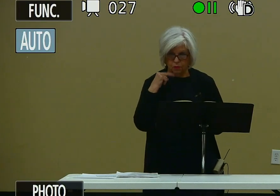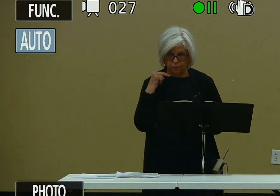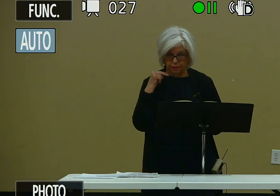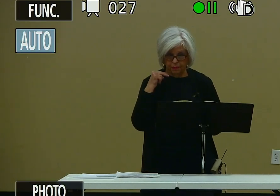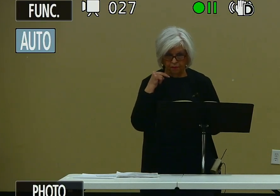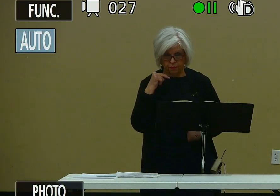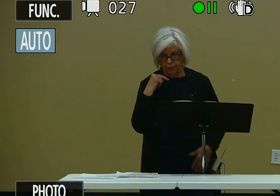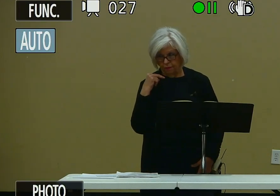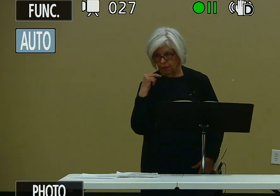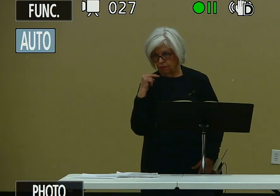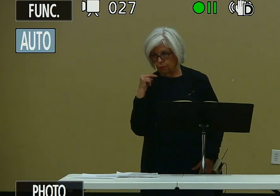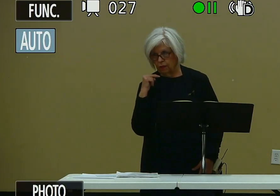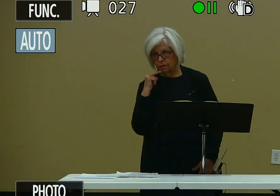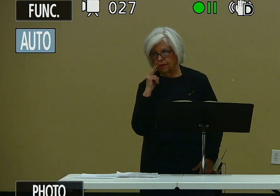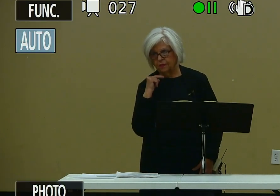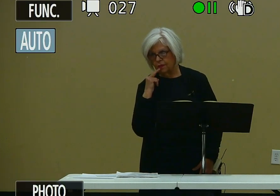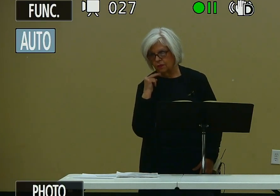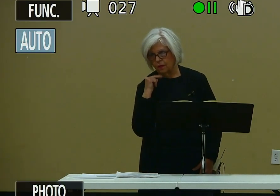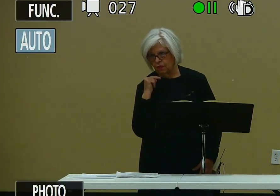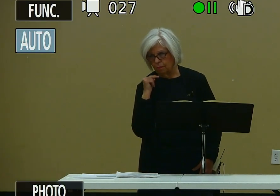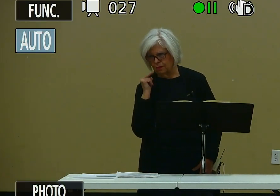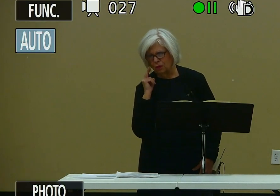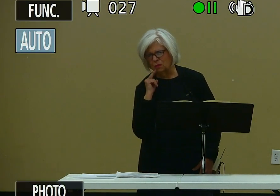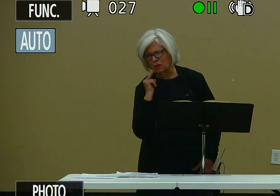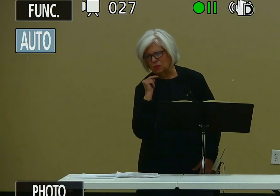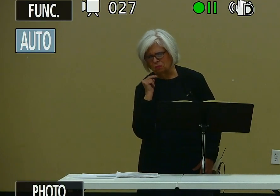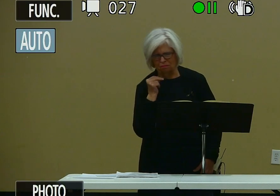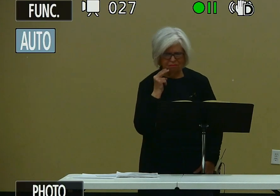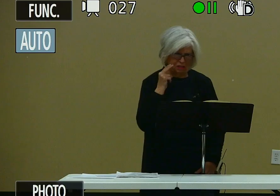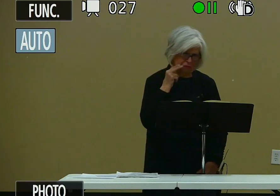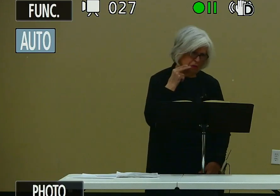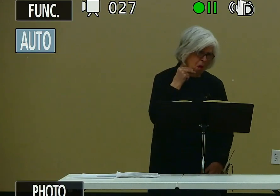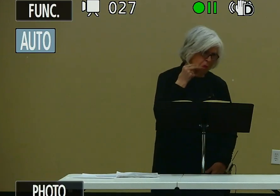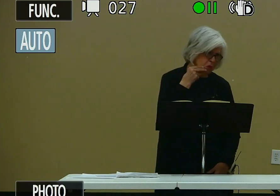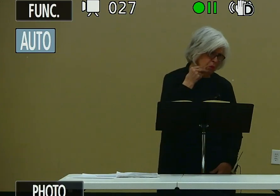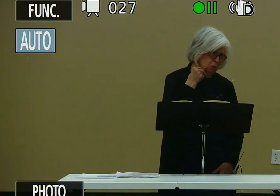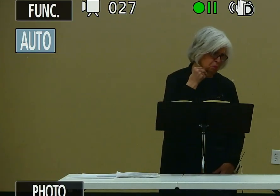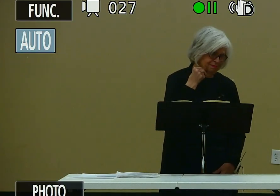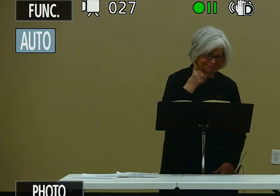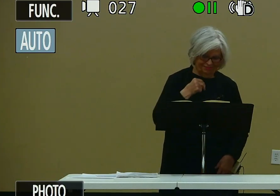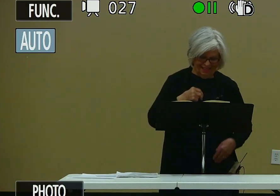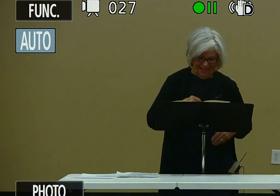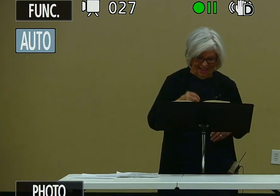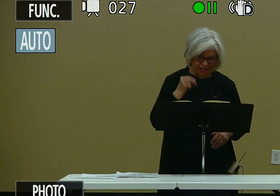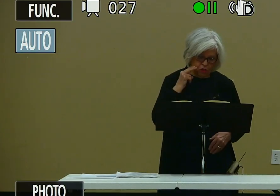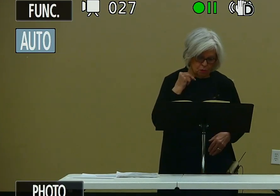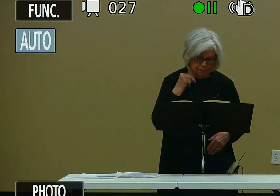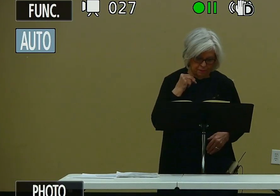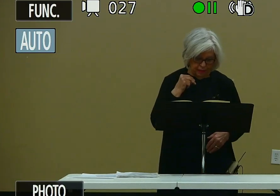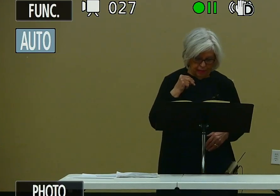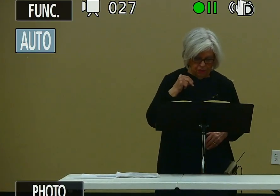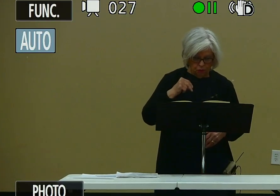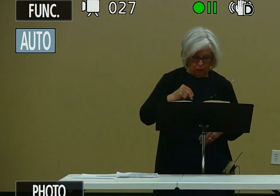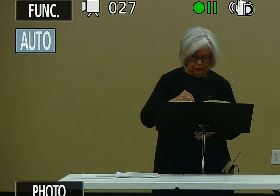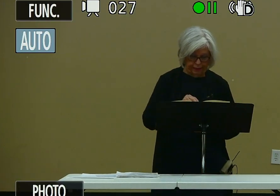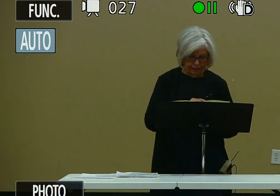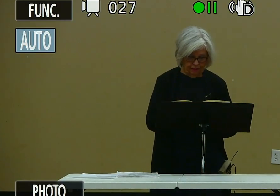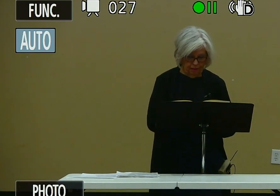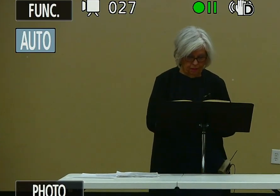The deaf kids, they did this all the time. Oh, that's cute. Oh, so cute. Cute. Nice or clean is